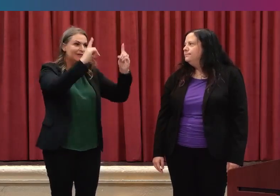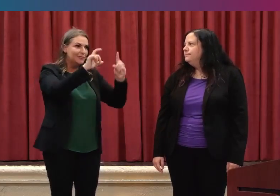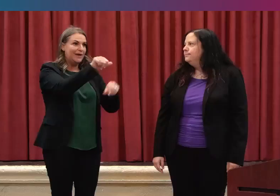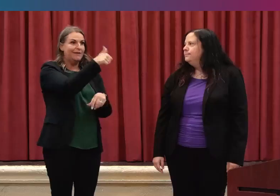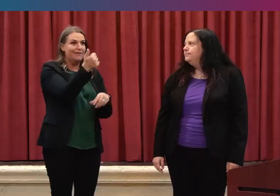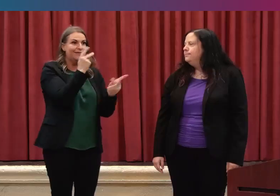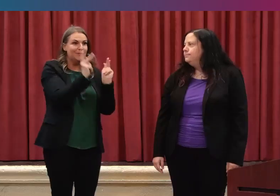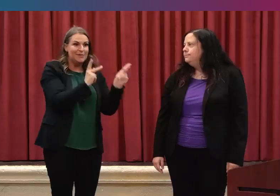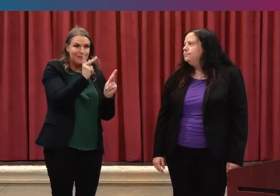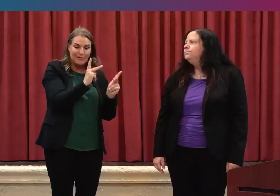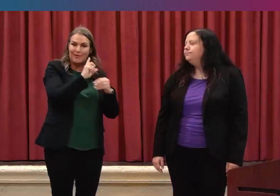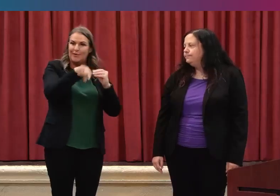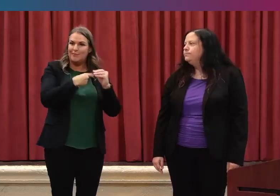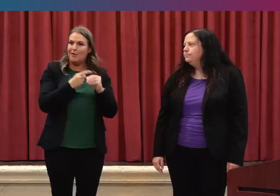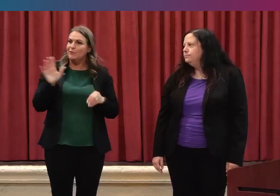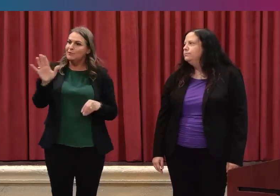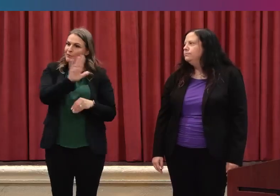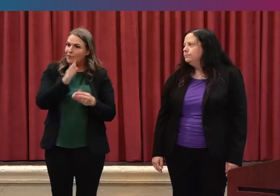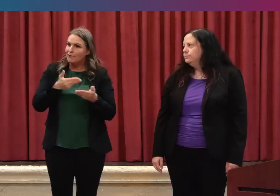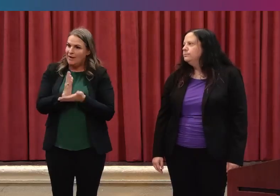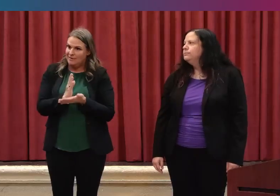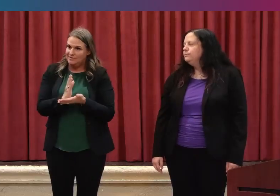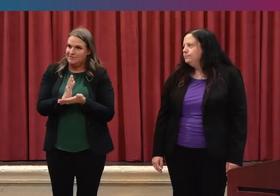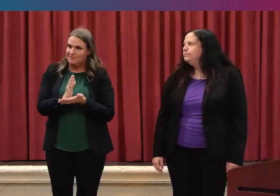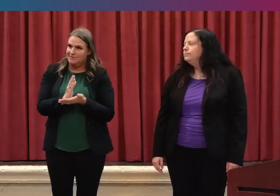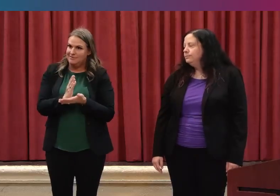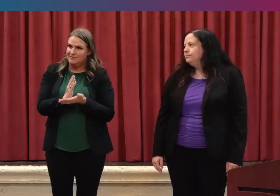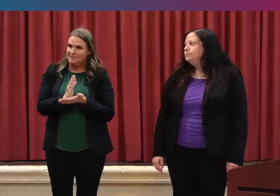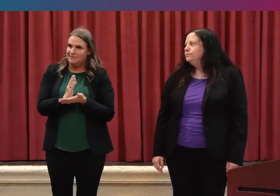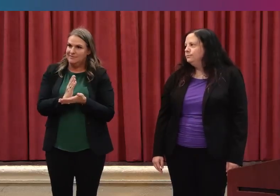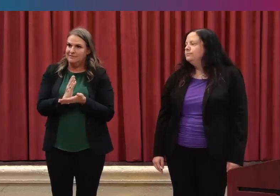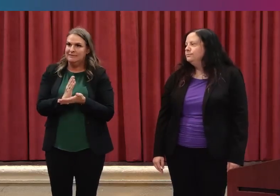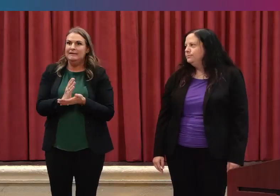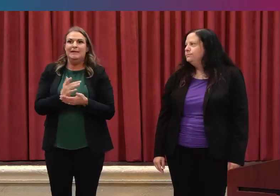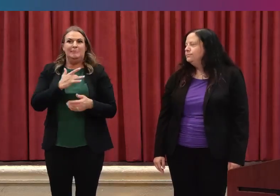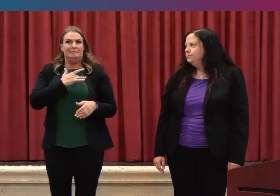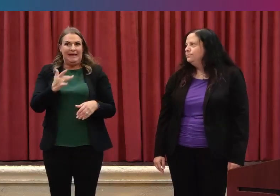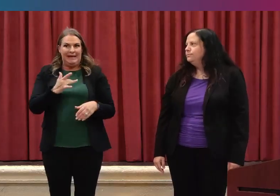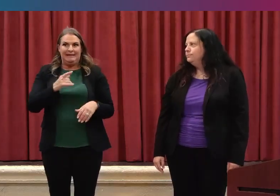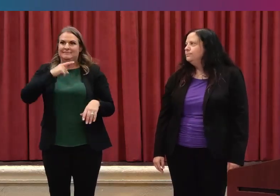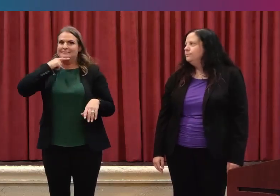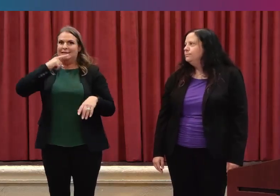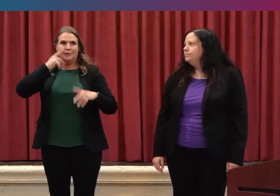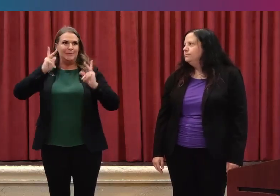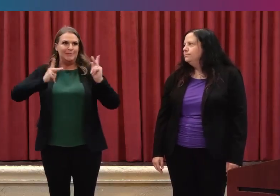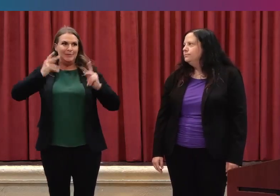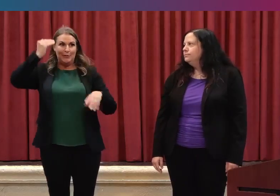friends, educate other people in the community about their rights.